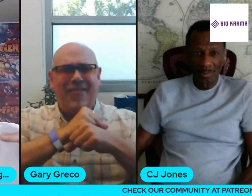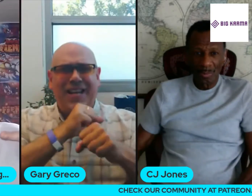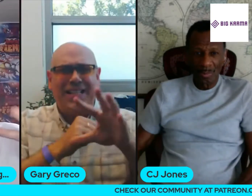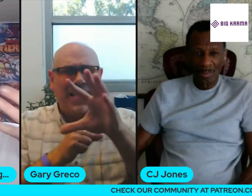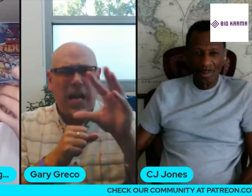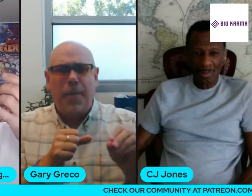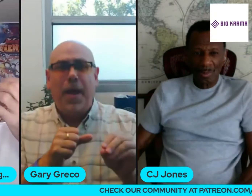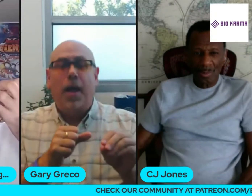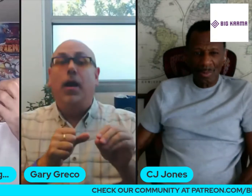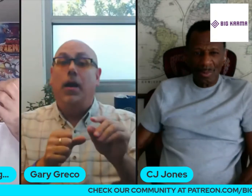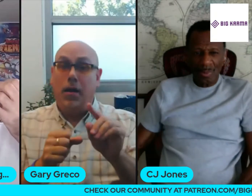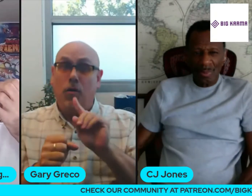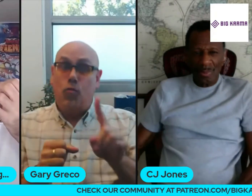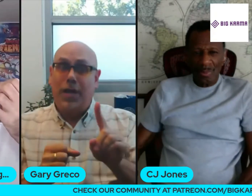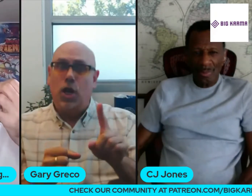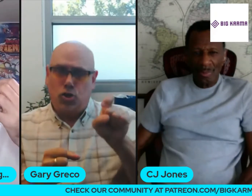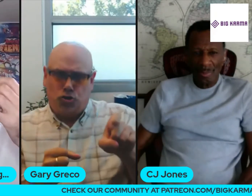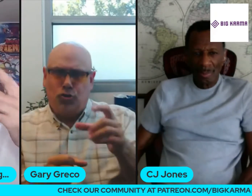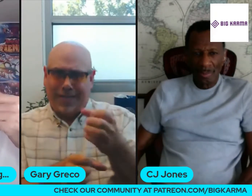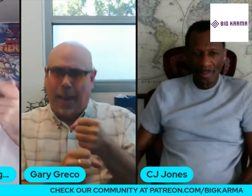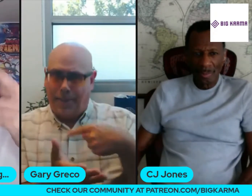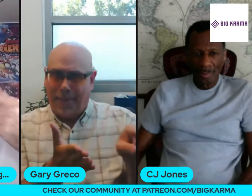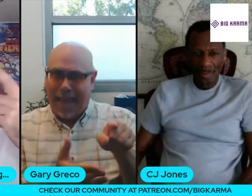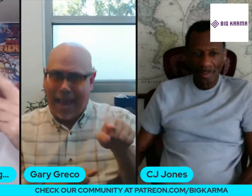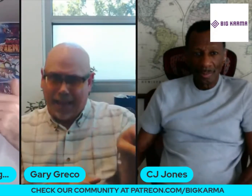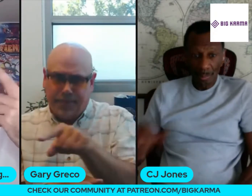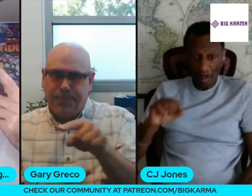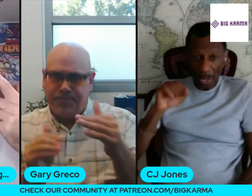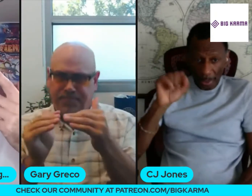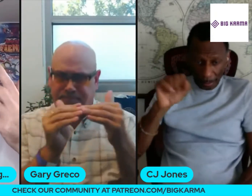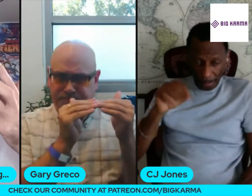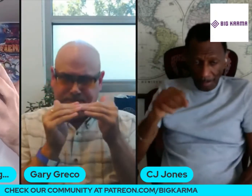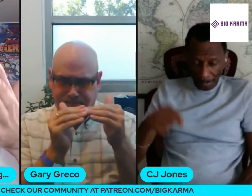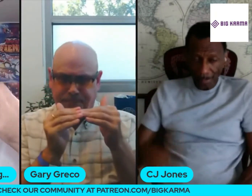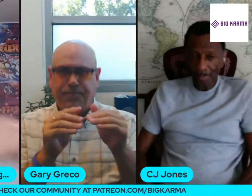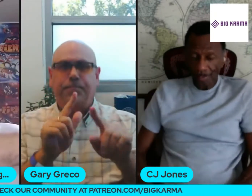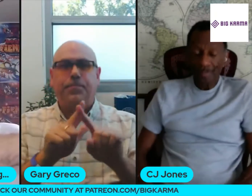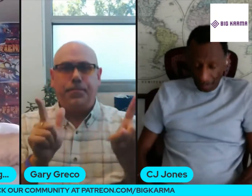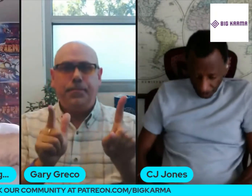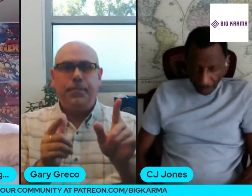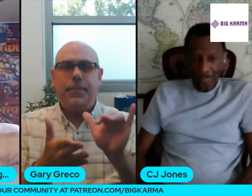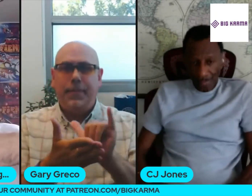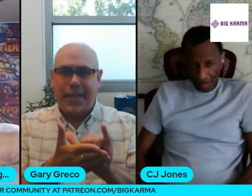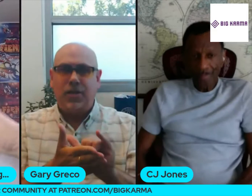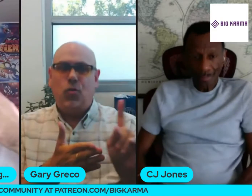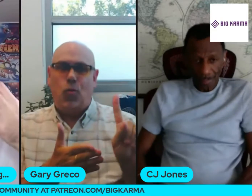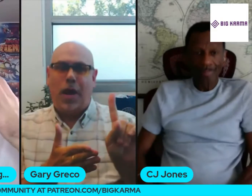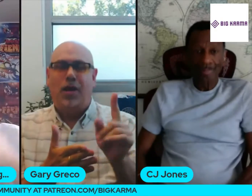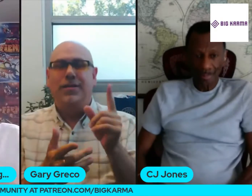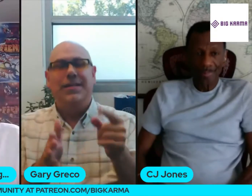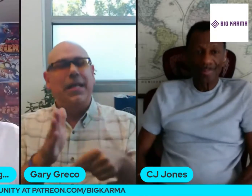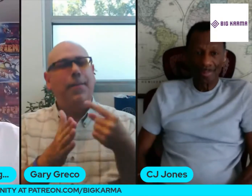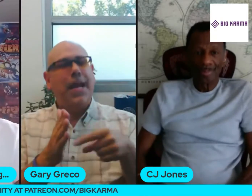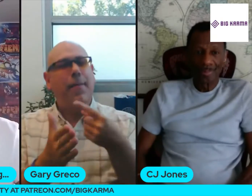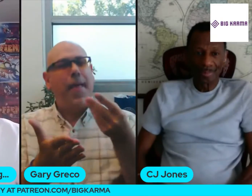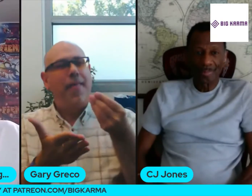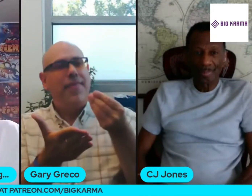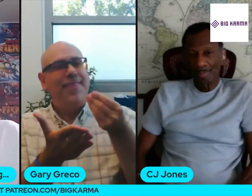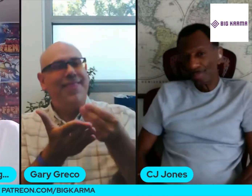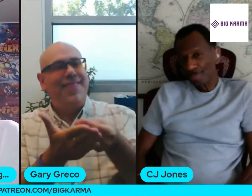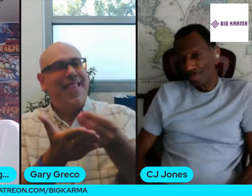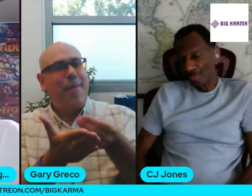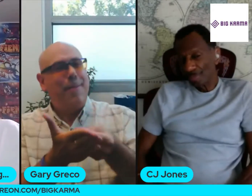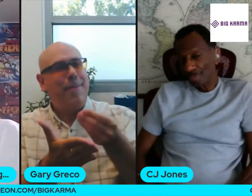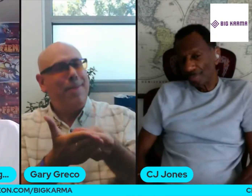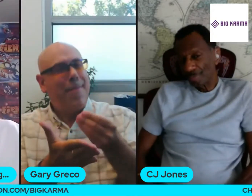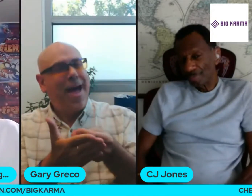get paid, and that is where sometimes the money for me has to be talked about as